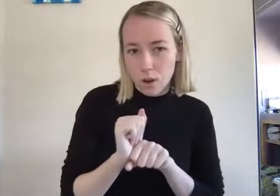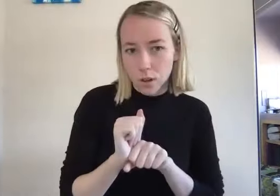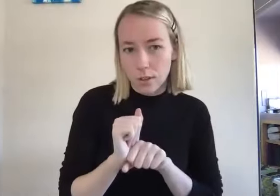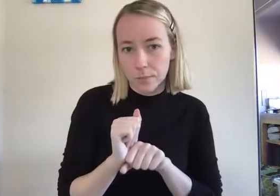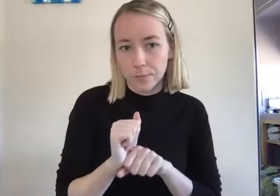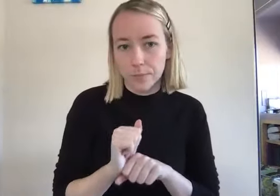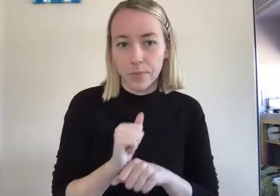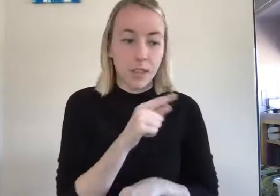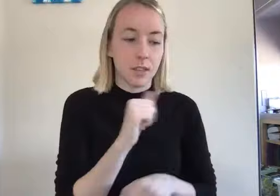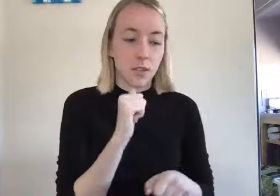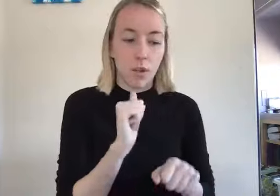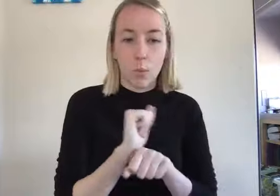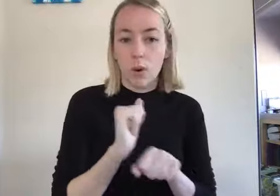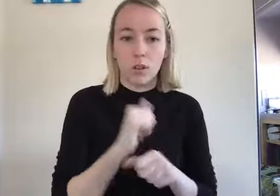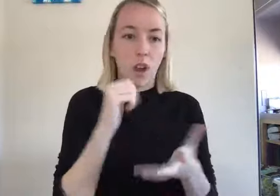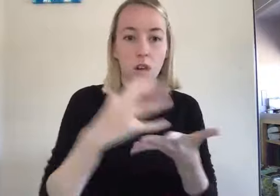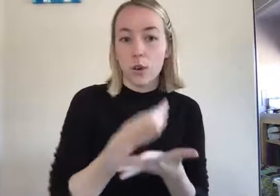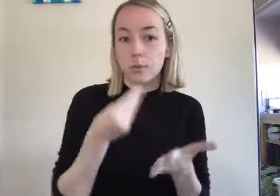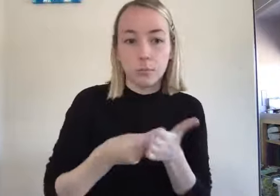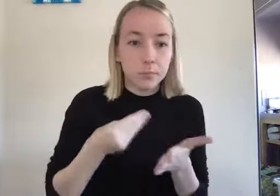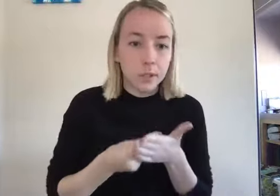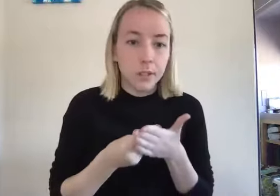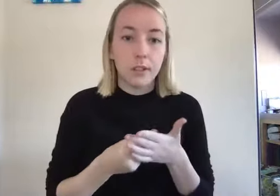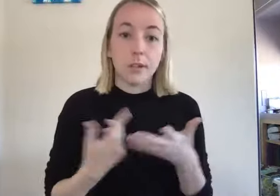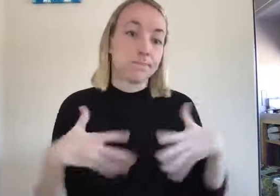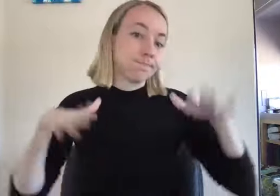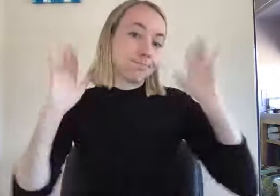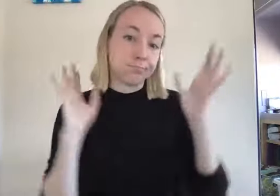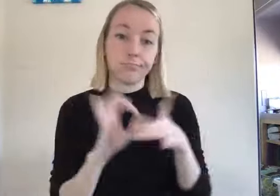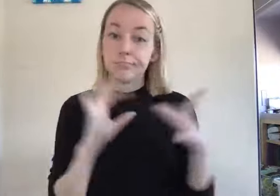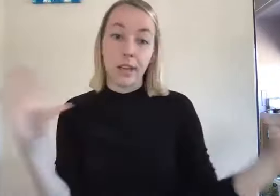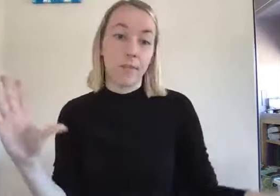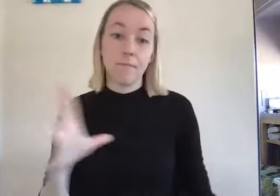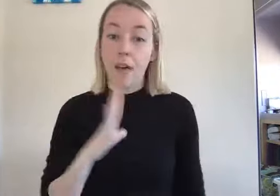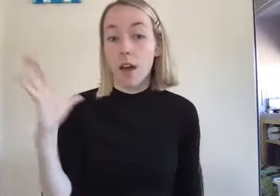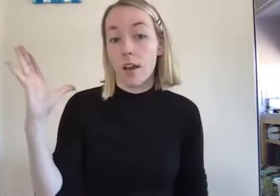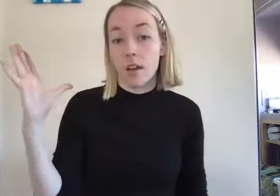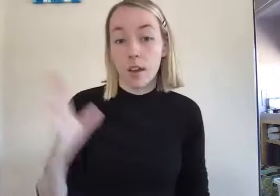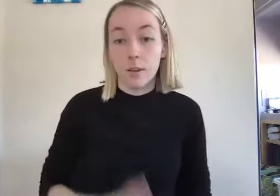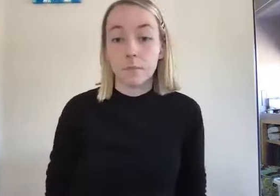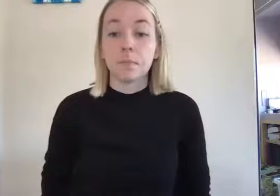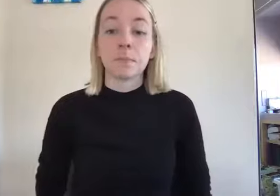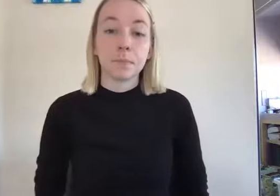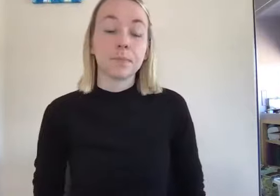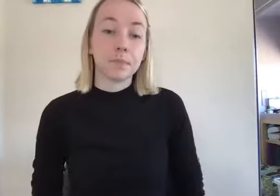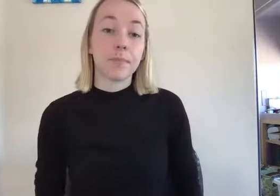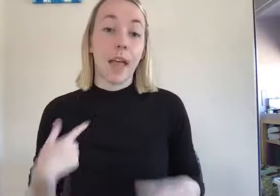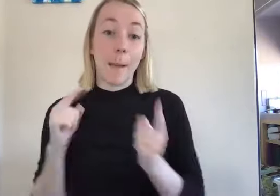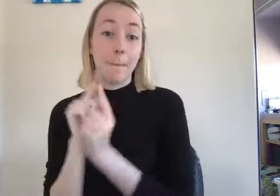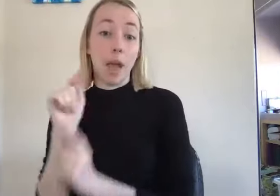was what I thought was the most important thing. He wasn't working. He wasn't bringing in money. So I gave that one up. I could take it or leave it at that point. By the time I